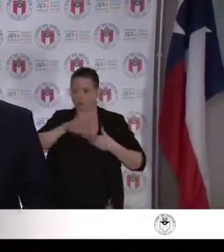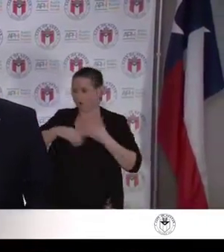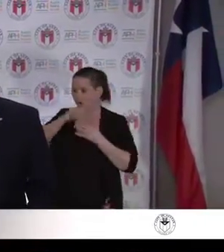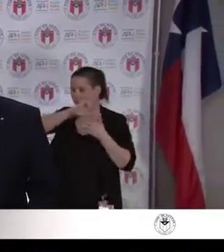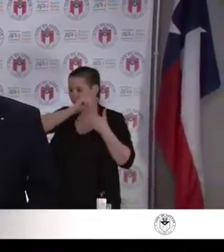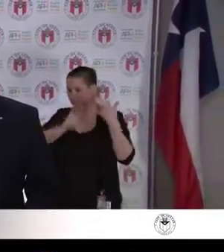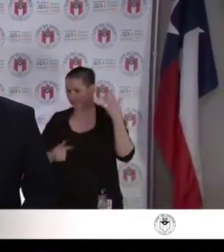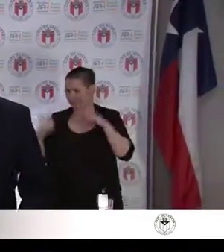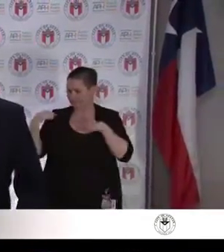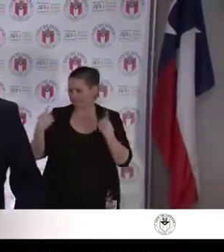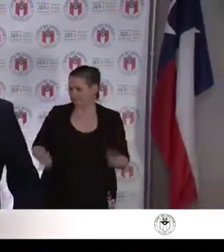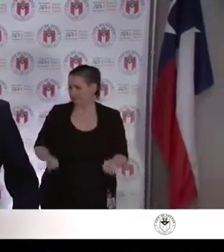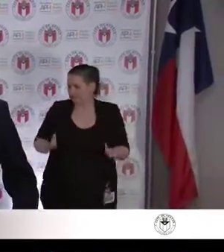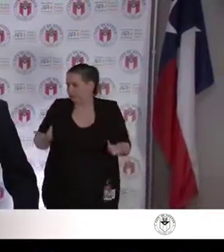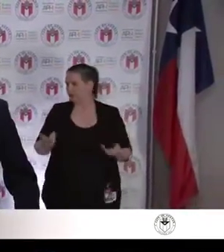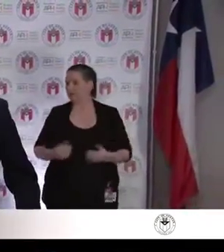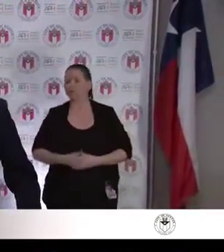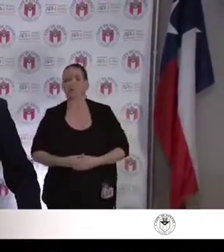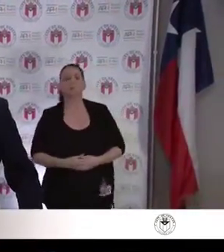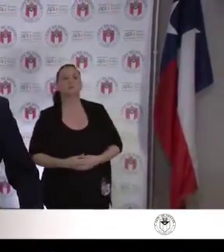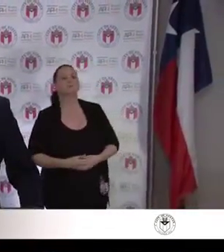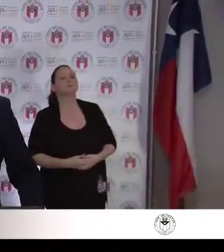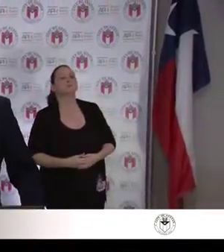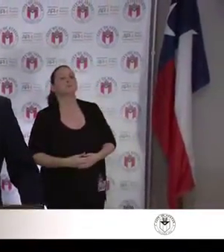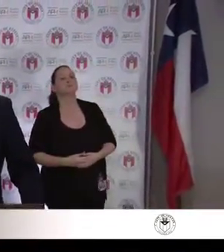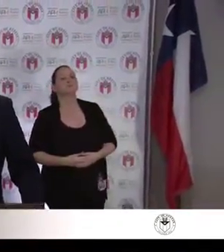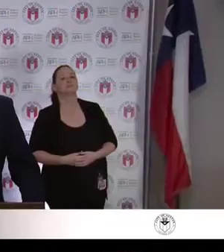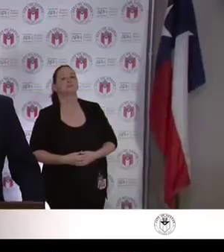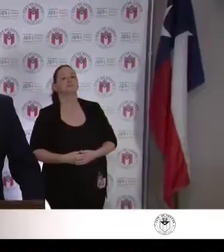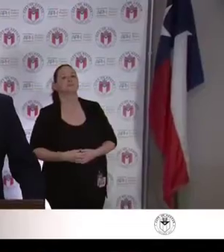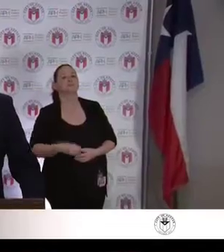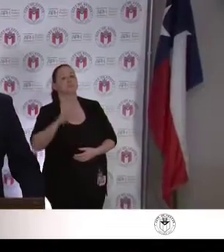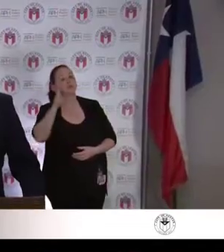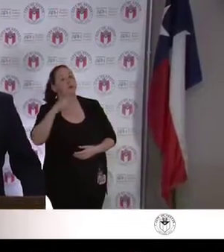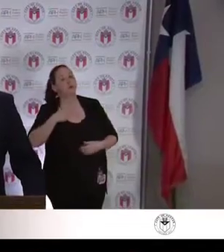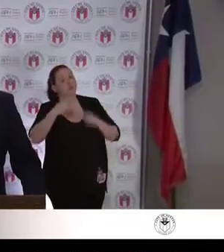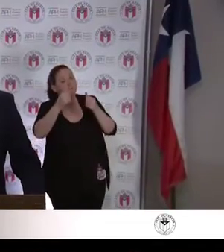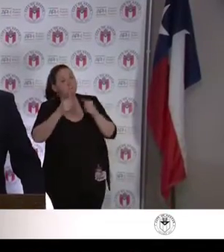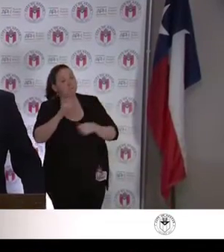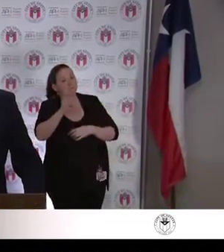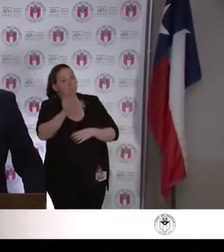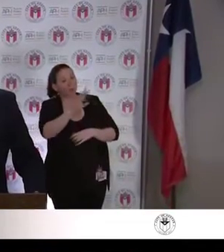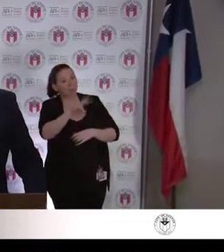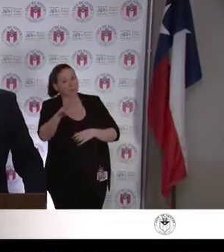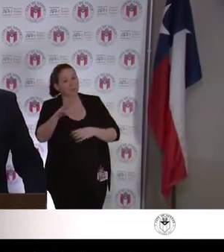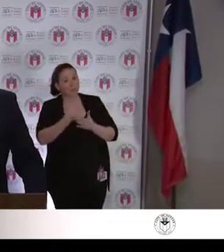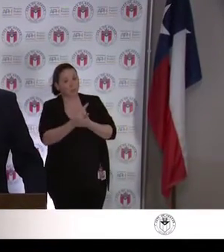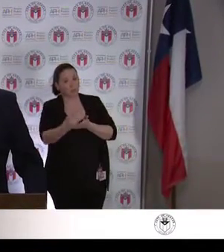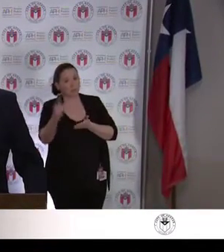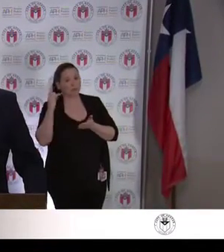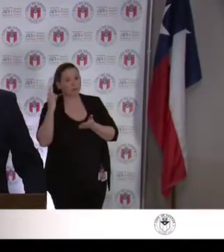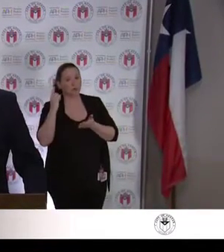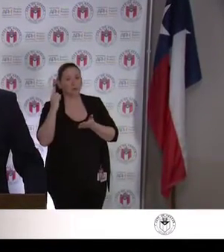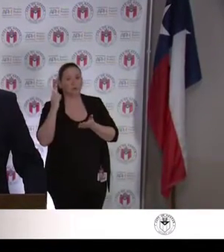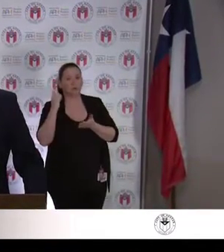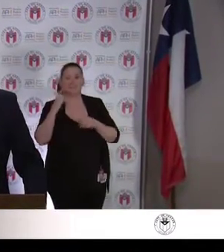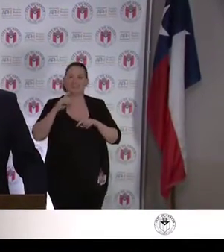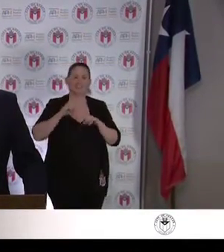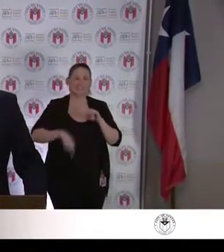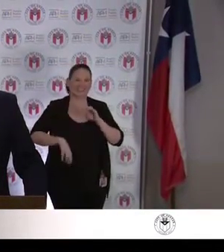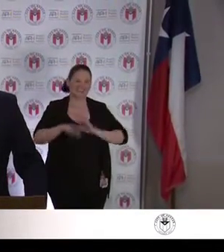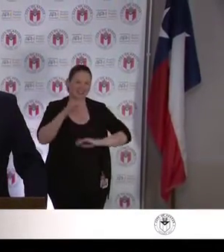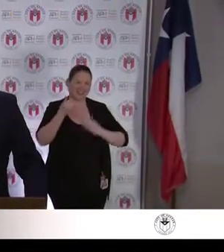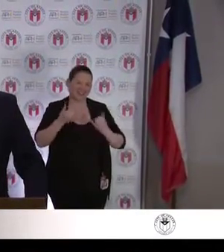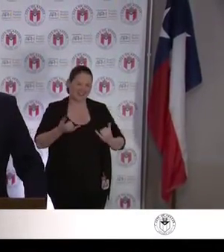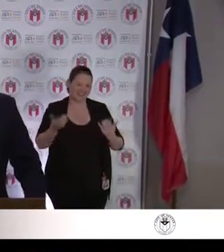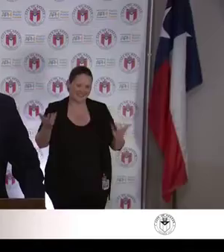steps that have happened since then? Well, I posted that website a week ago, and you can't find it on my website